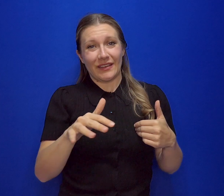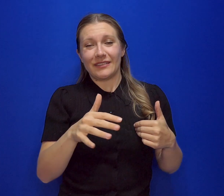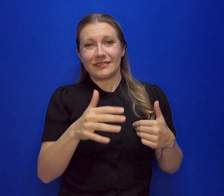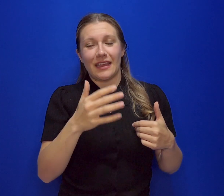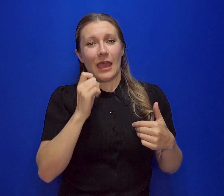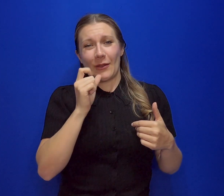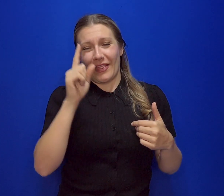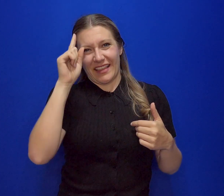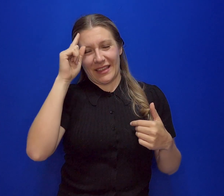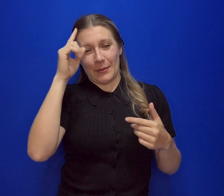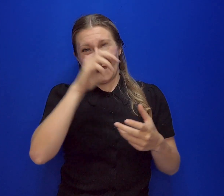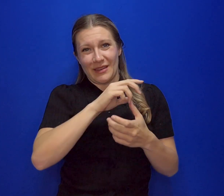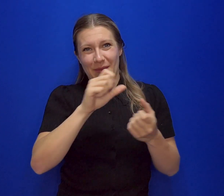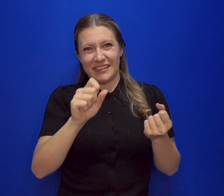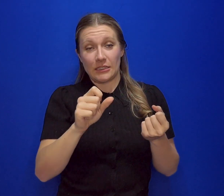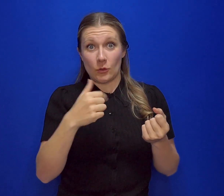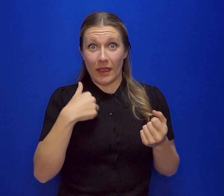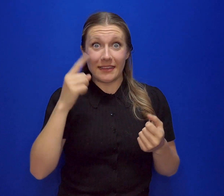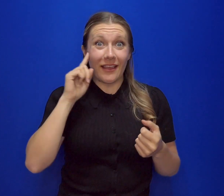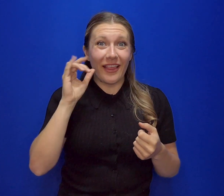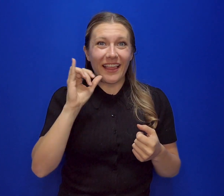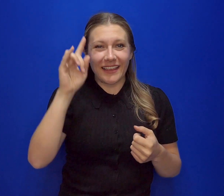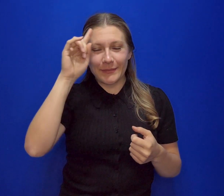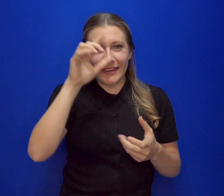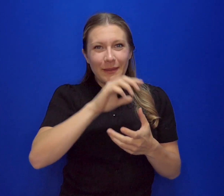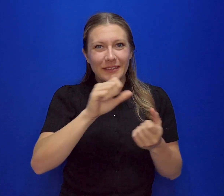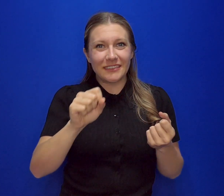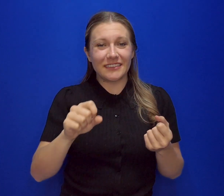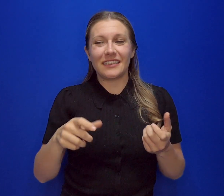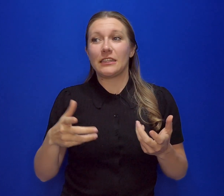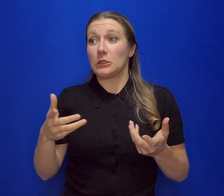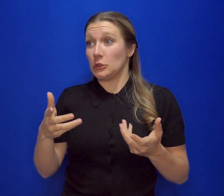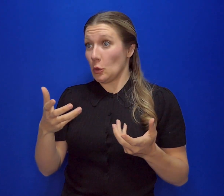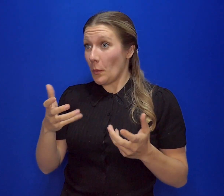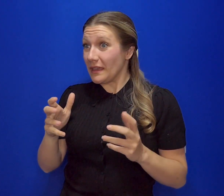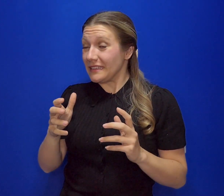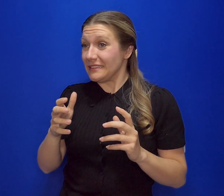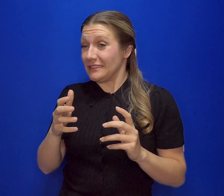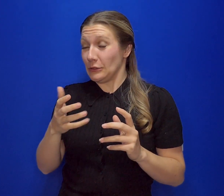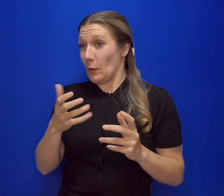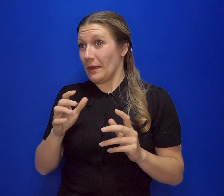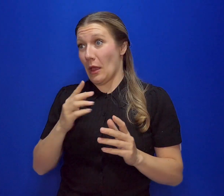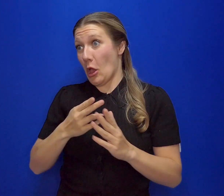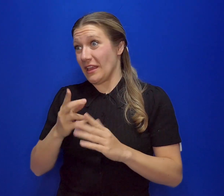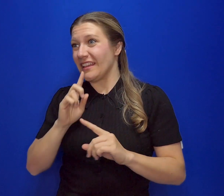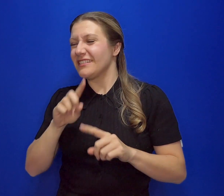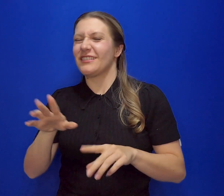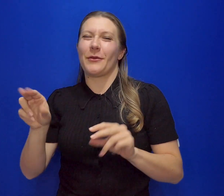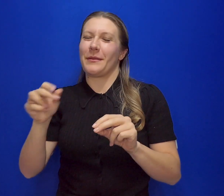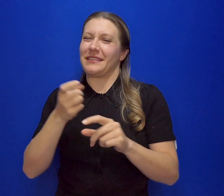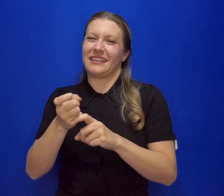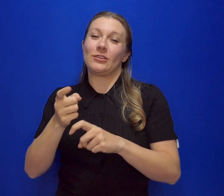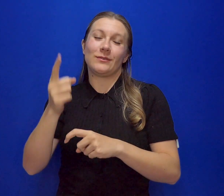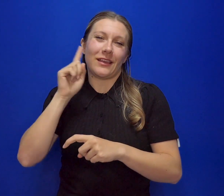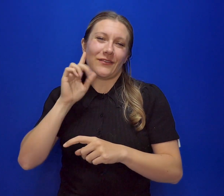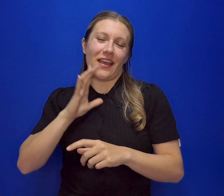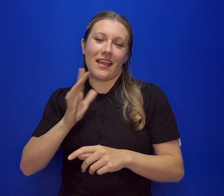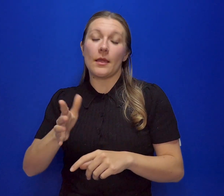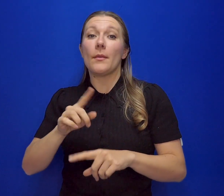that I'm brain damaged. Do I sound brain damaged? You want me to tell you? No, I'm kidding. No, you don't. You sound okay. Well, the way I ended up responding was I said,